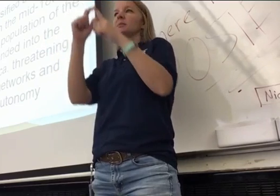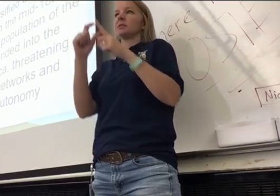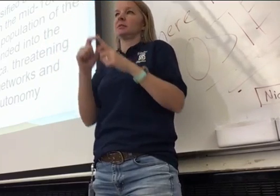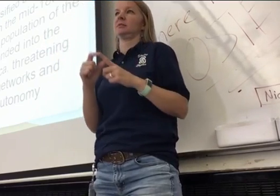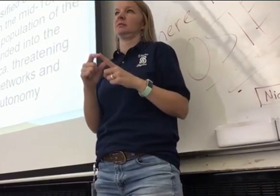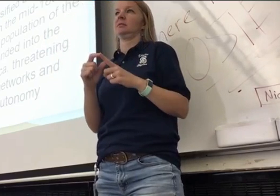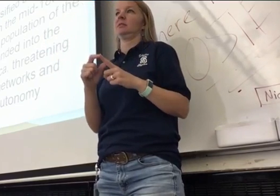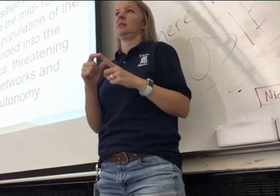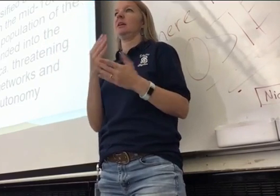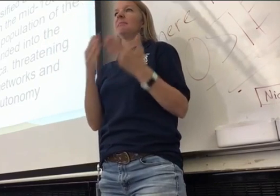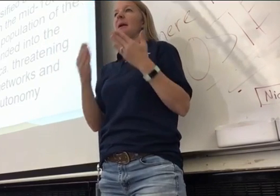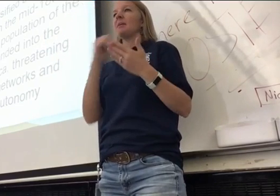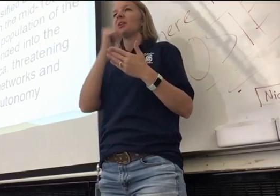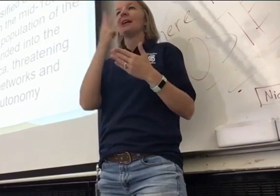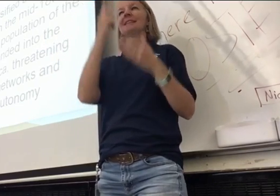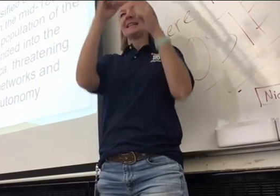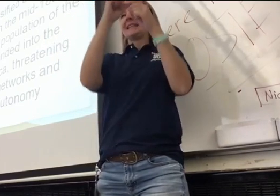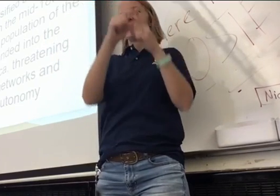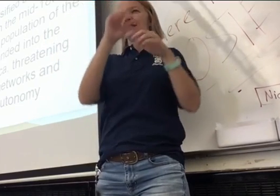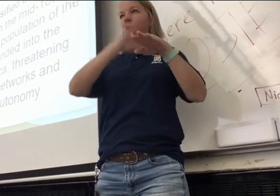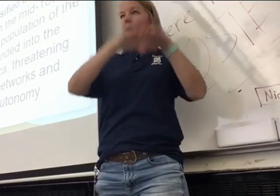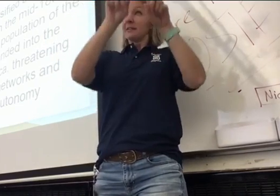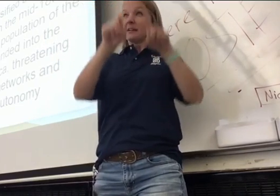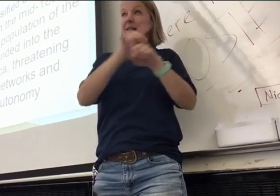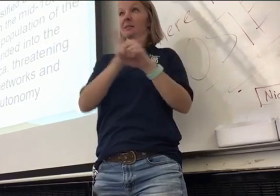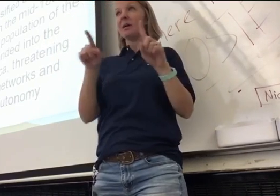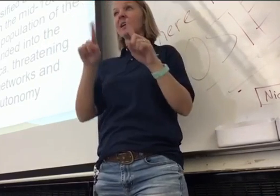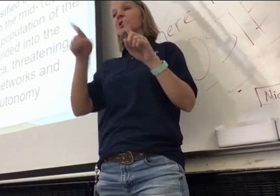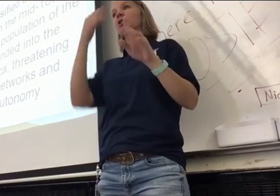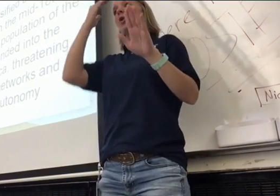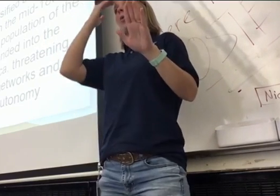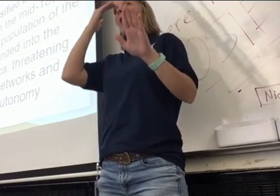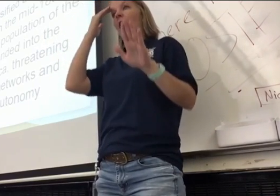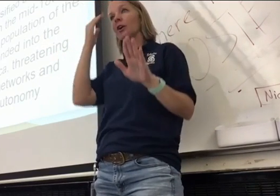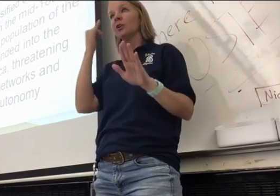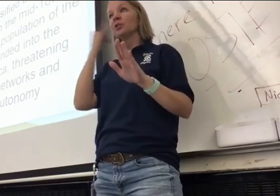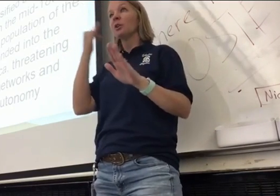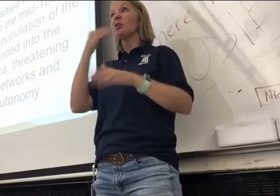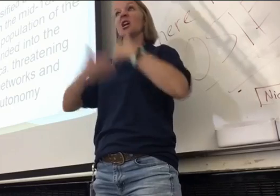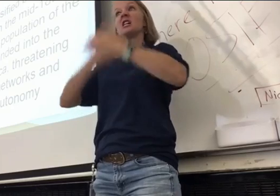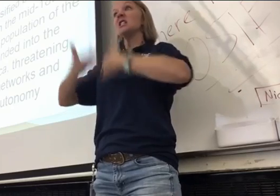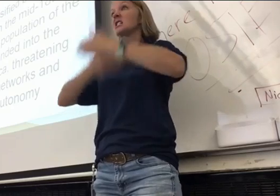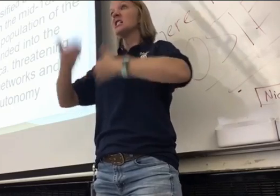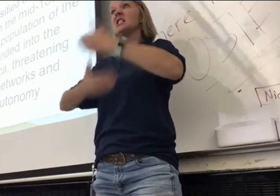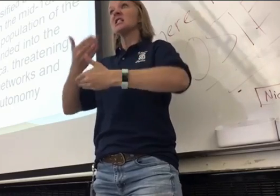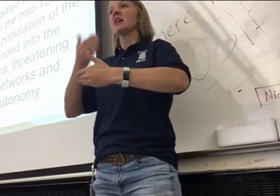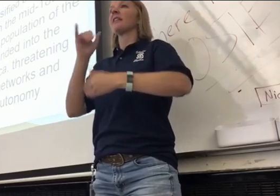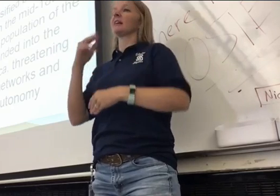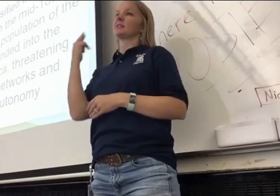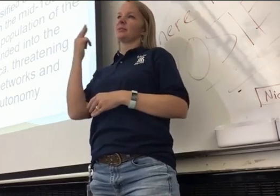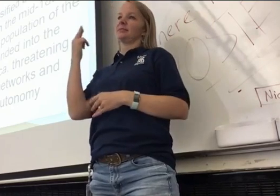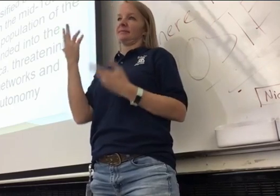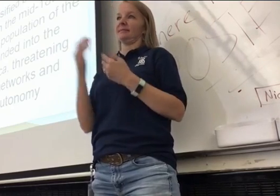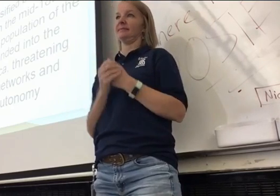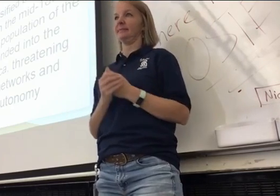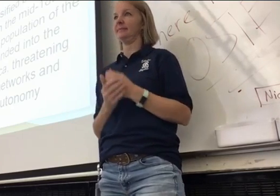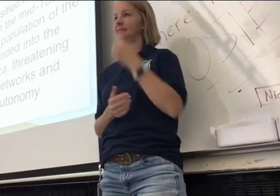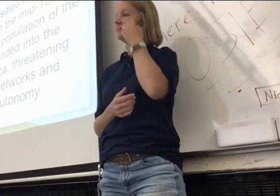even if you're not going to see these terms on the AP exam. They're just making you aware, so if we're zooming through this, that's why.